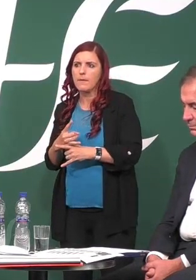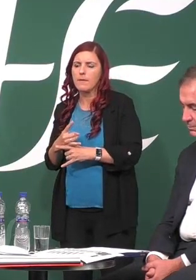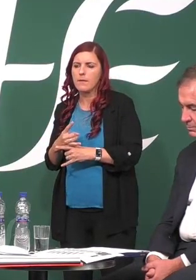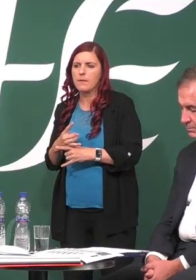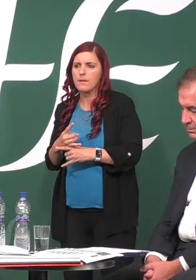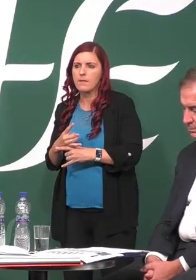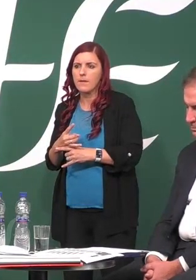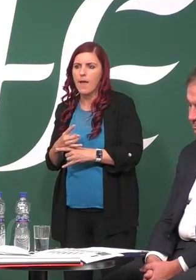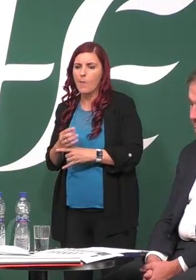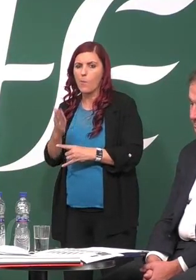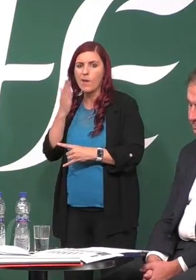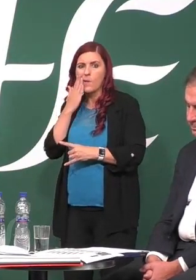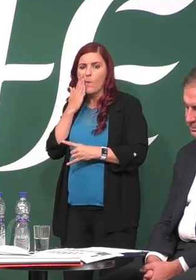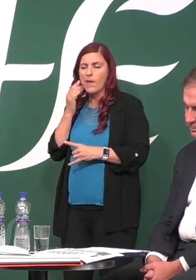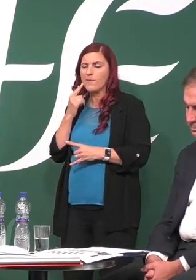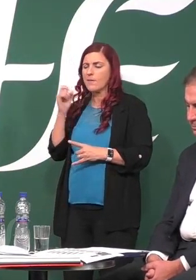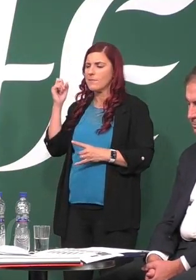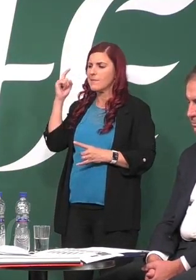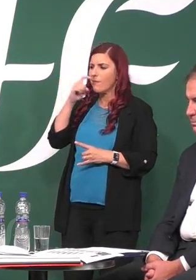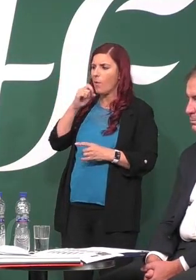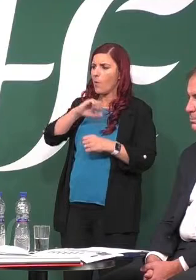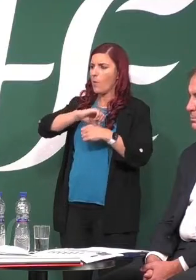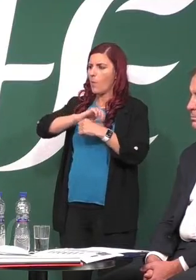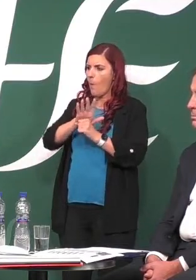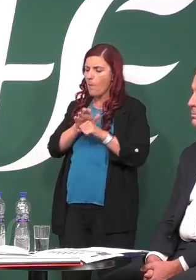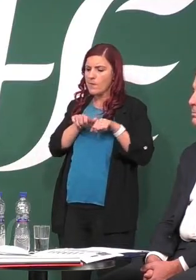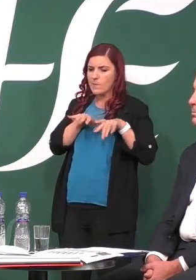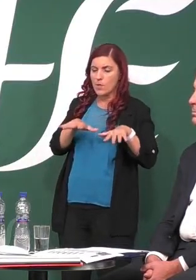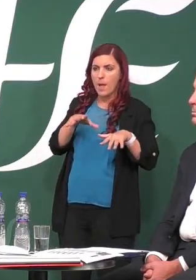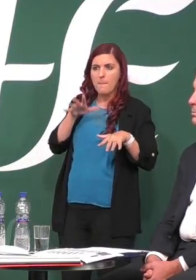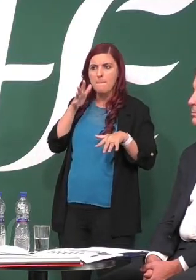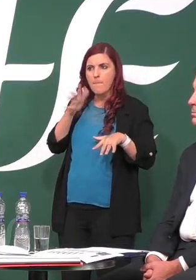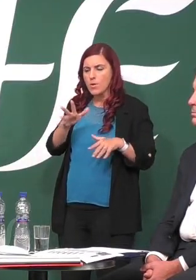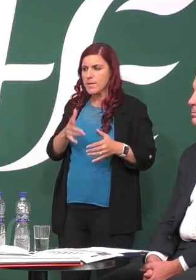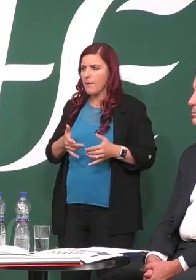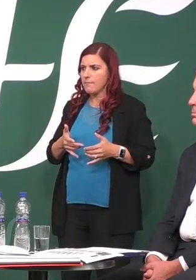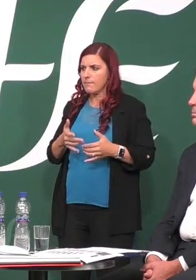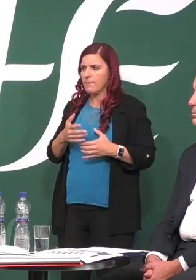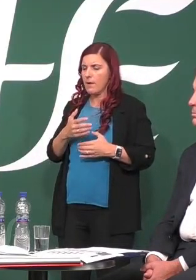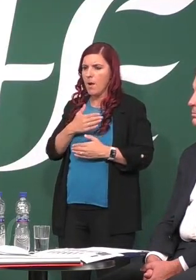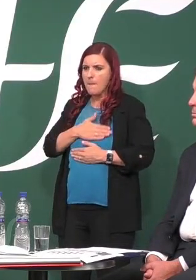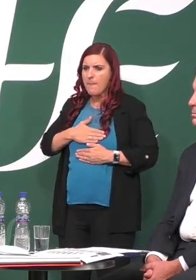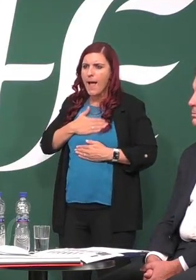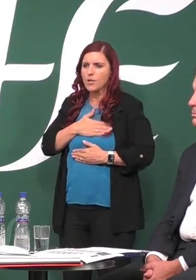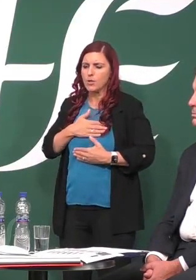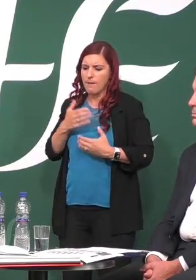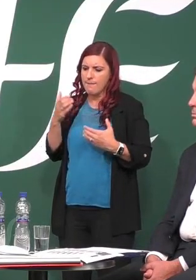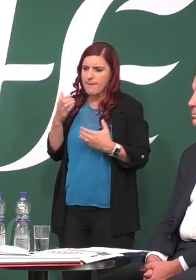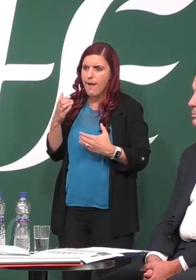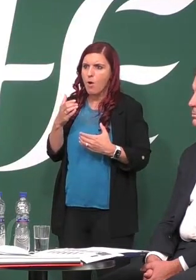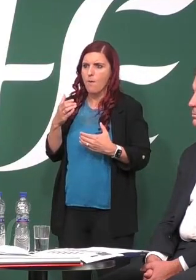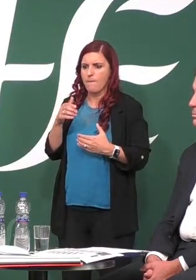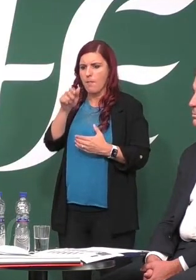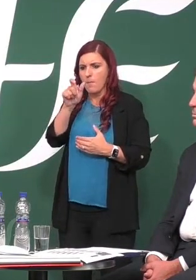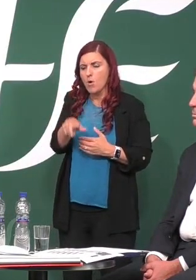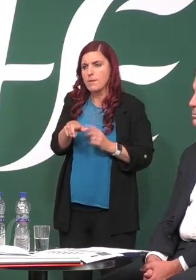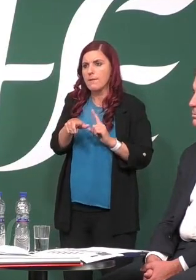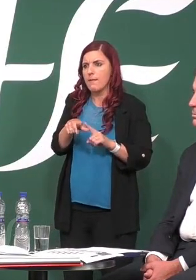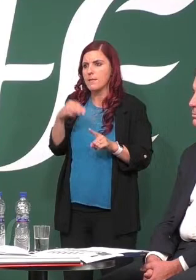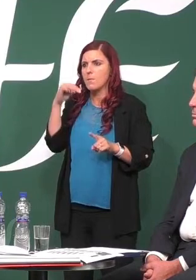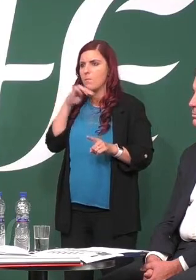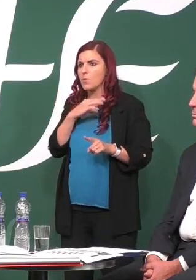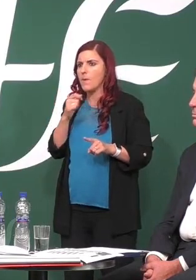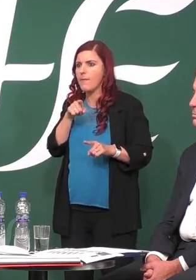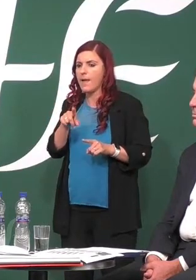however difficult things get, there has to be compassion, and care for the person is the center of what we do. And infection prevention